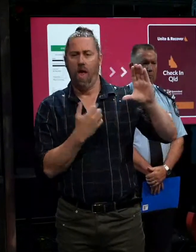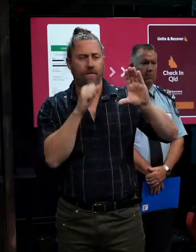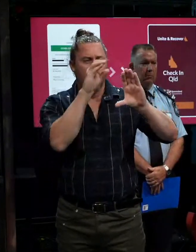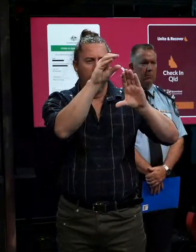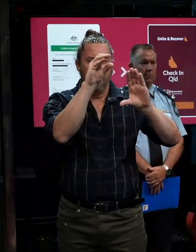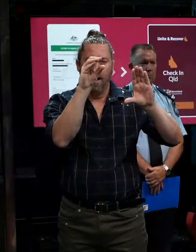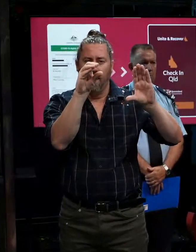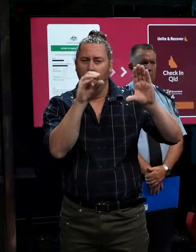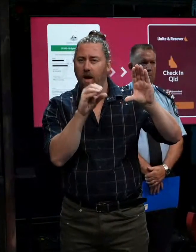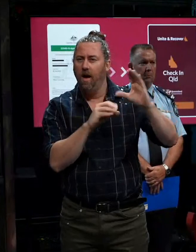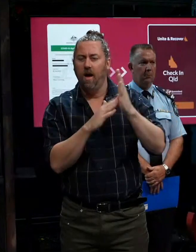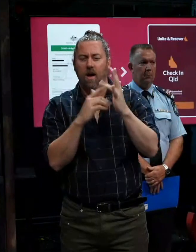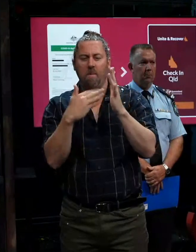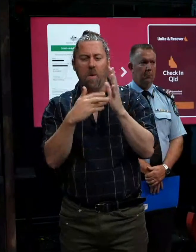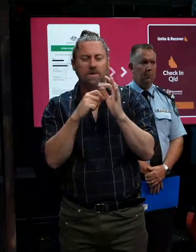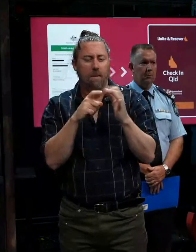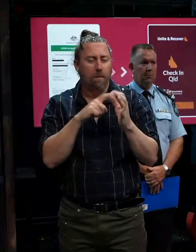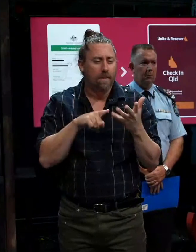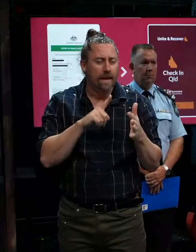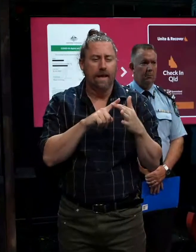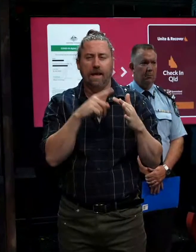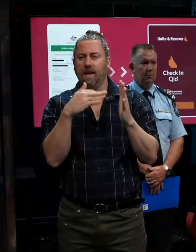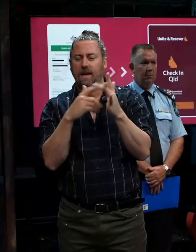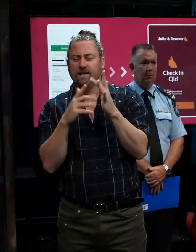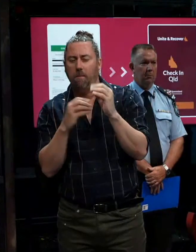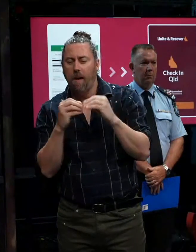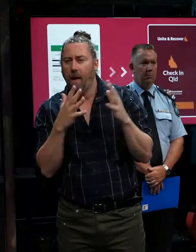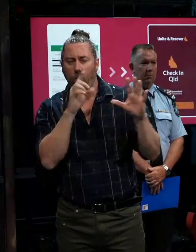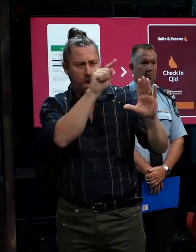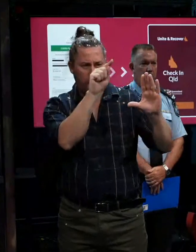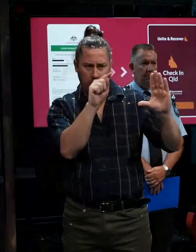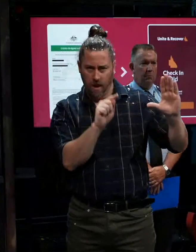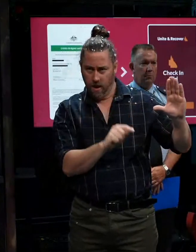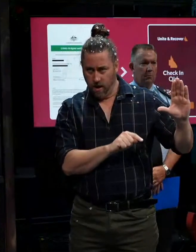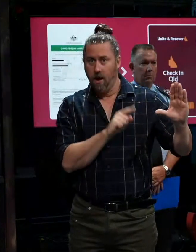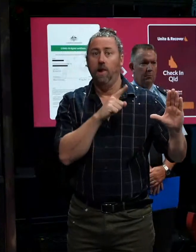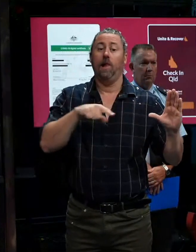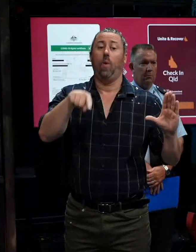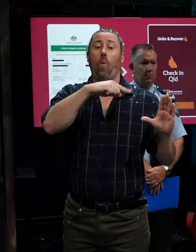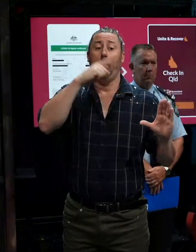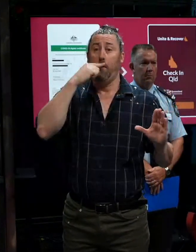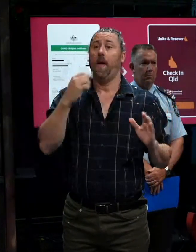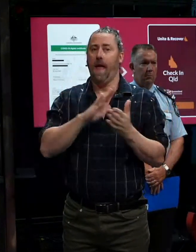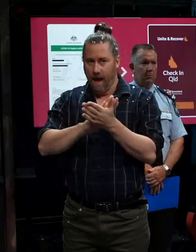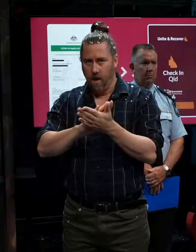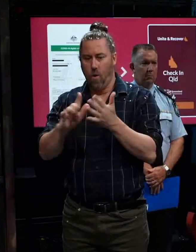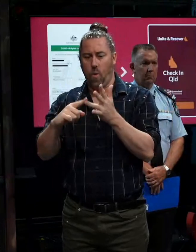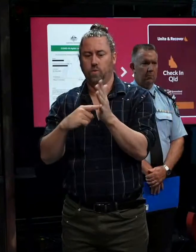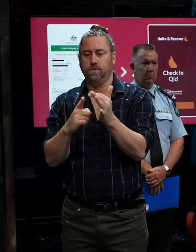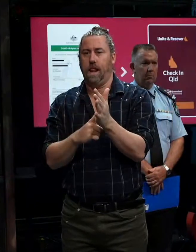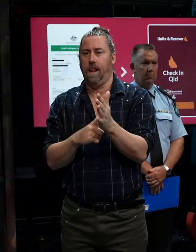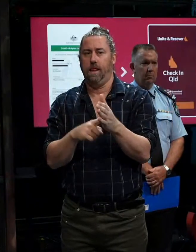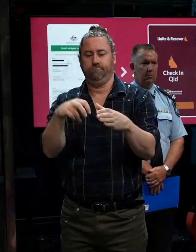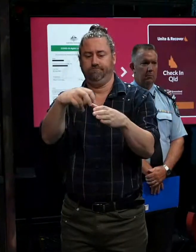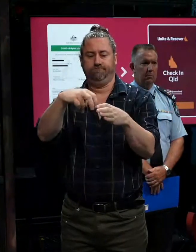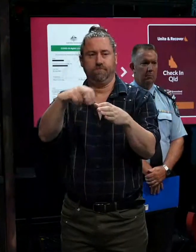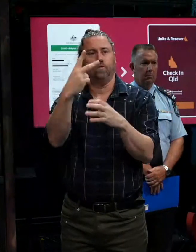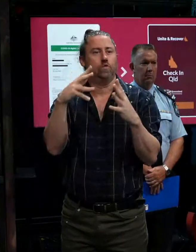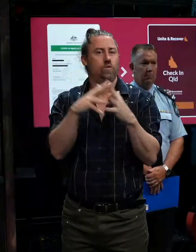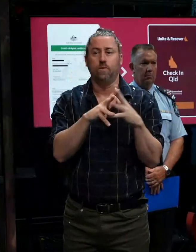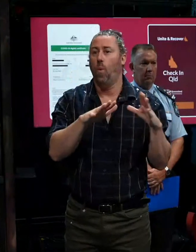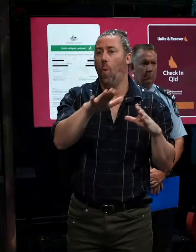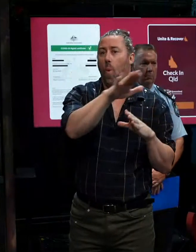they've provided us with the names of a number of people, and we've checked on their whereabouts, and they're all in hotel quarantine, which is wonderful. The Commonwealth has also asked